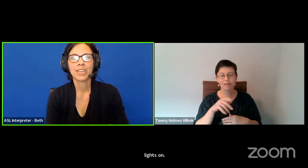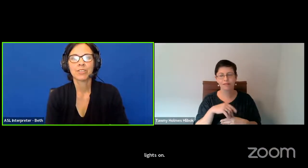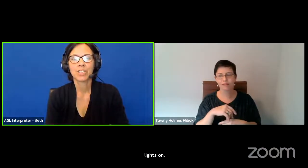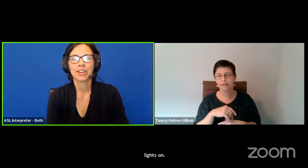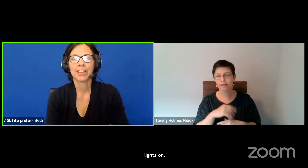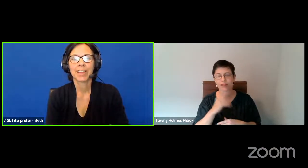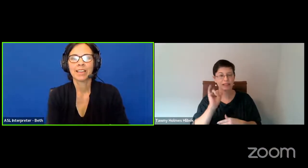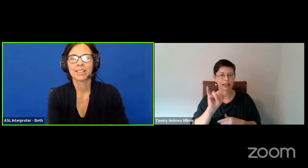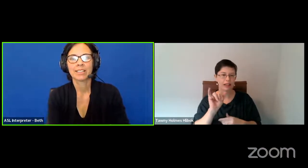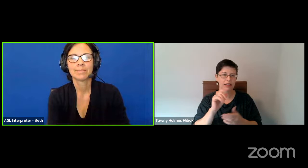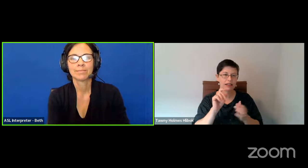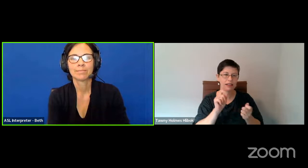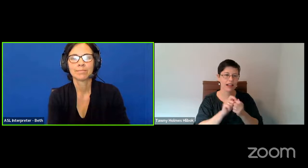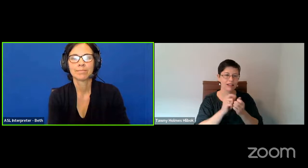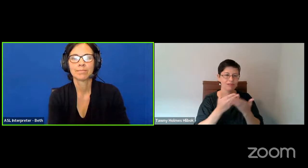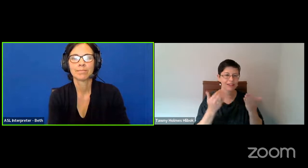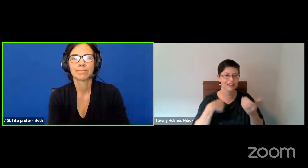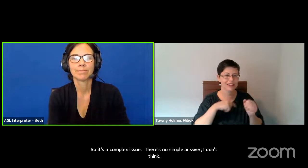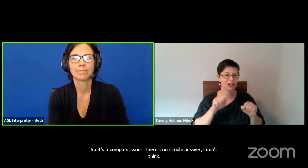Thank you for sharing that.